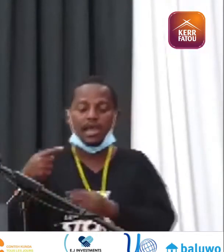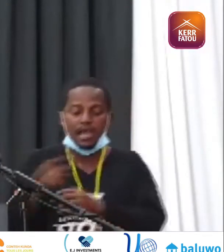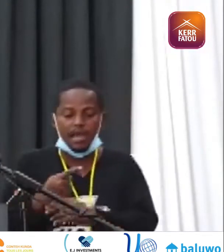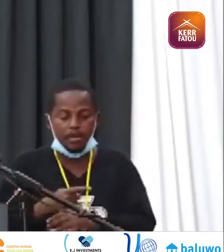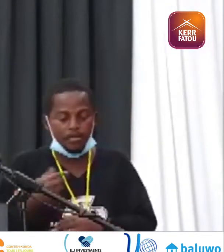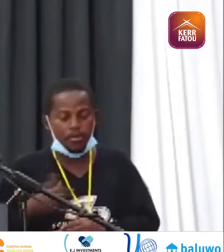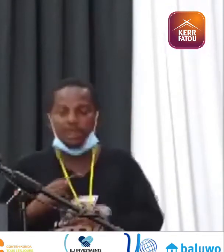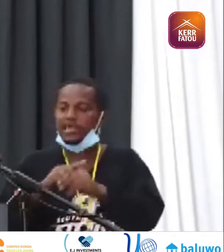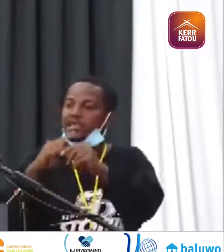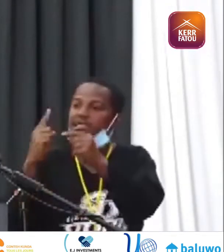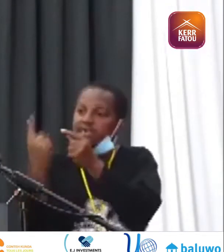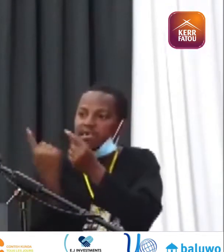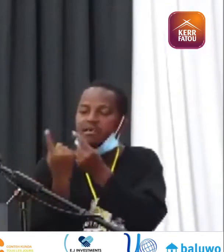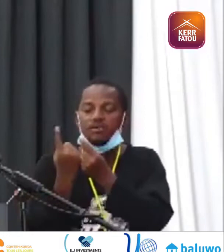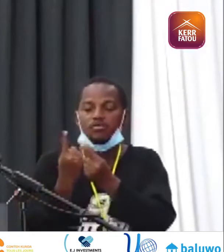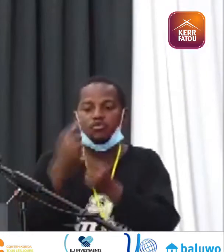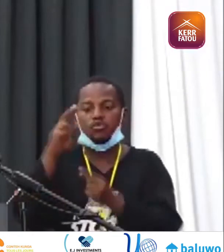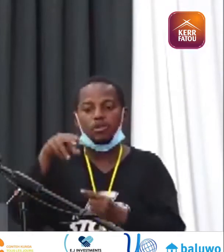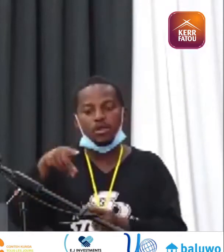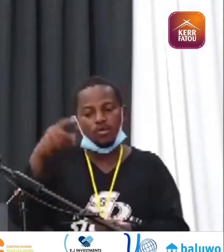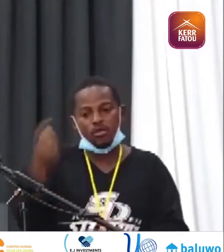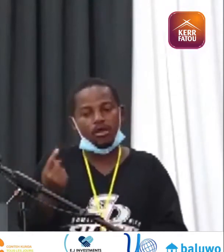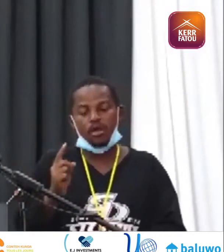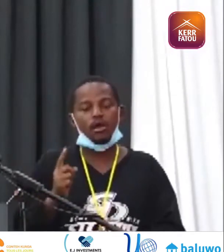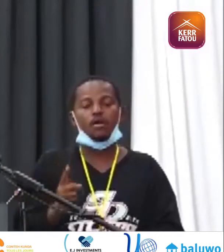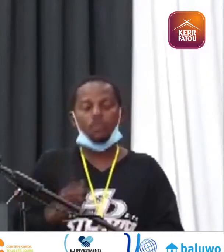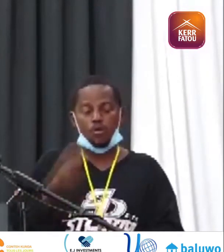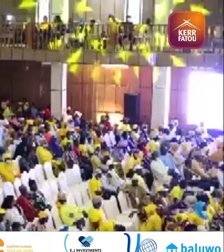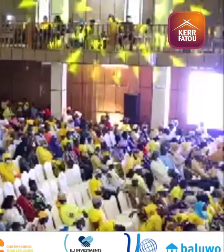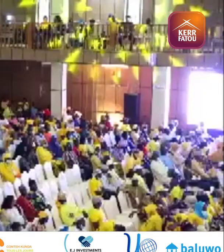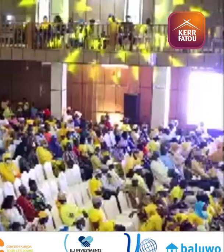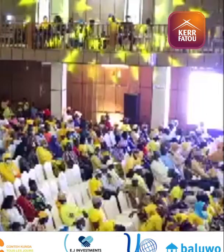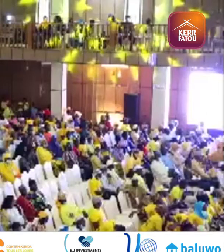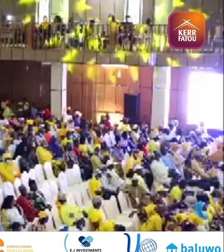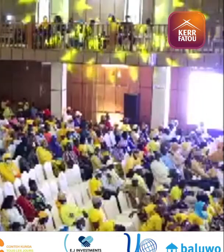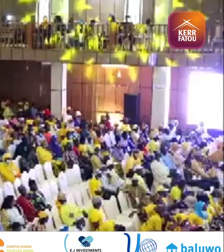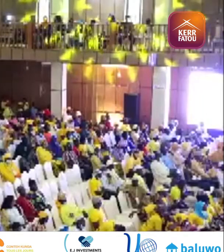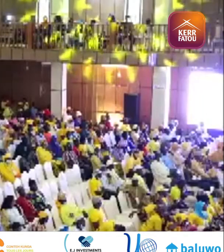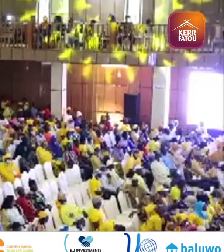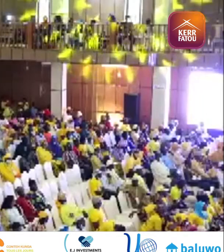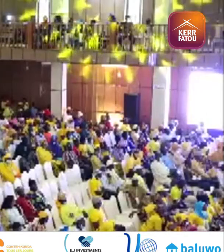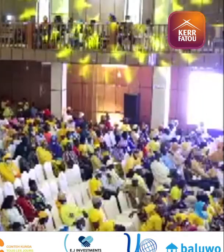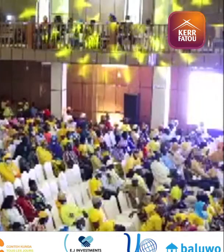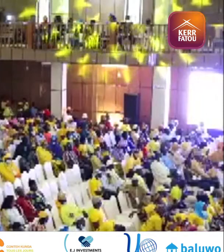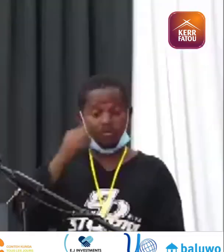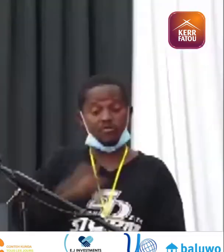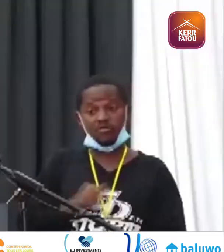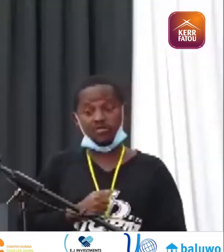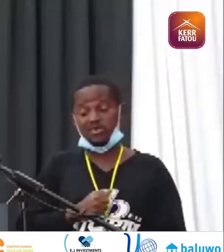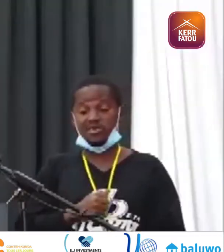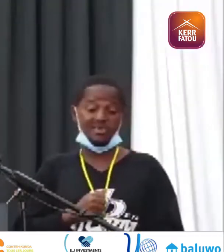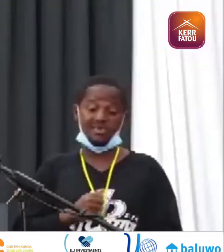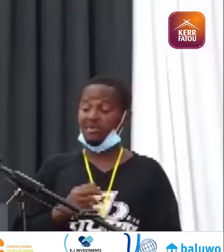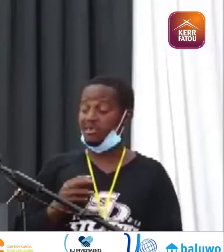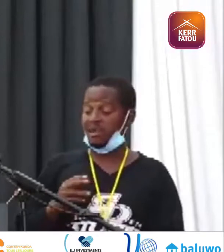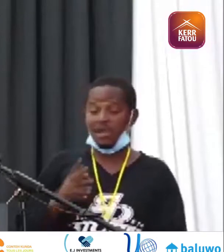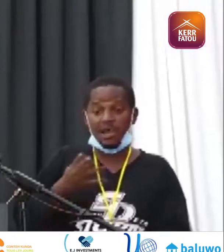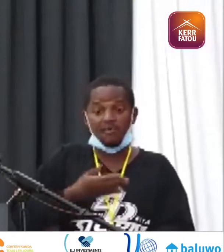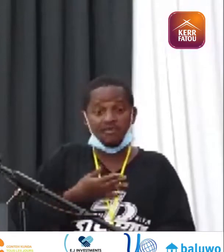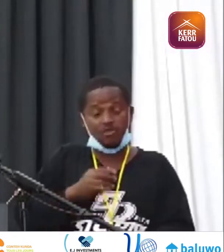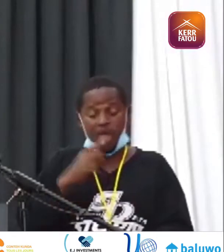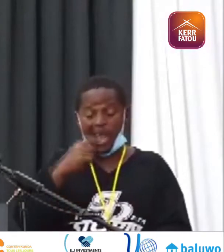Gambians in general, not only UDP, will look back and have no regret in having